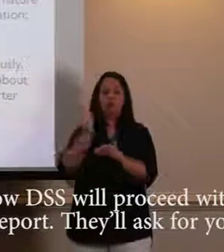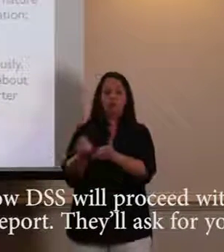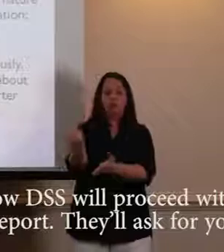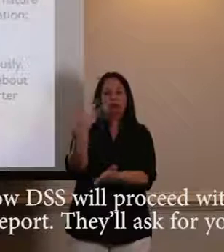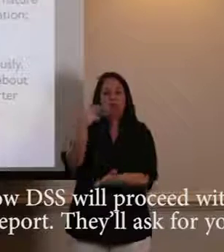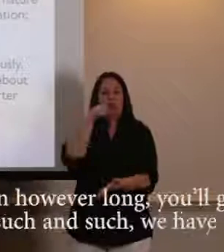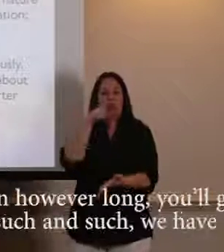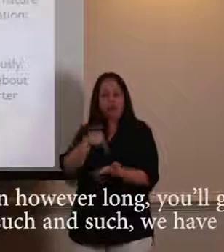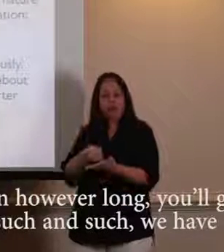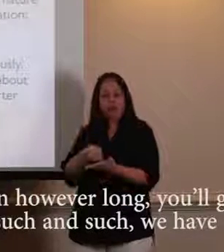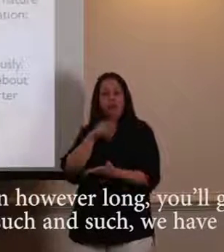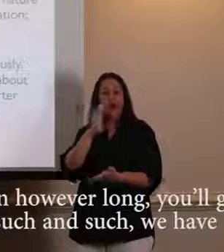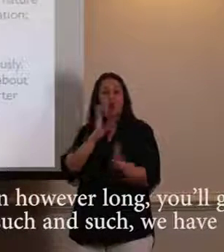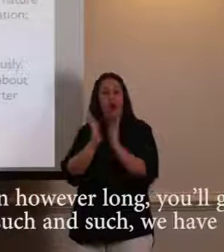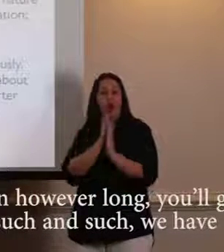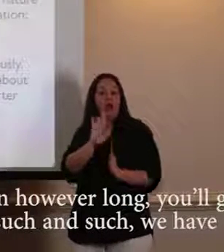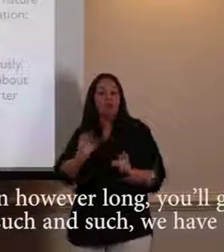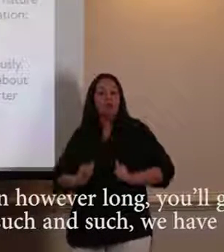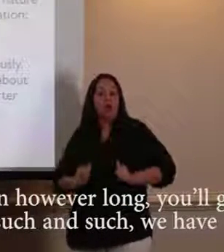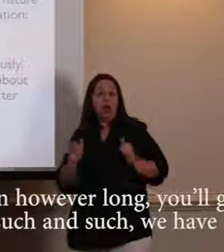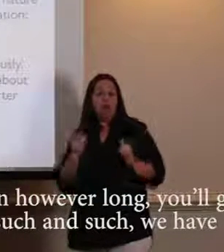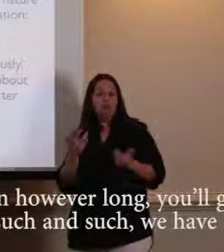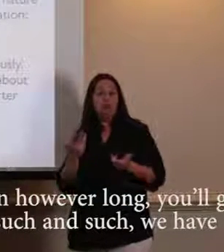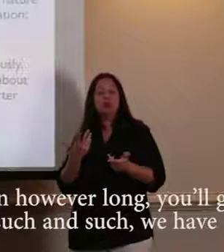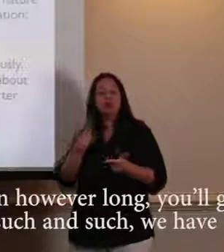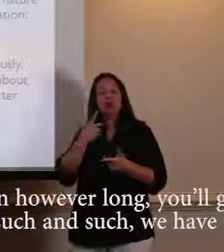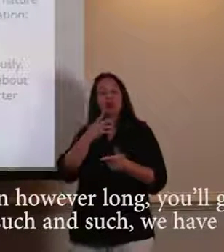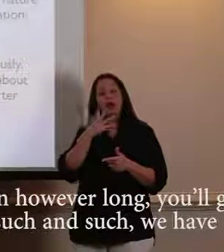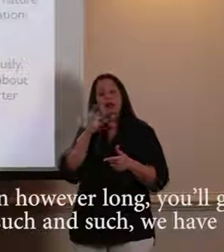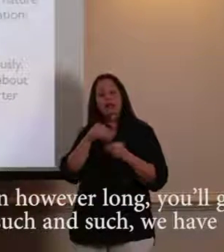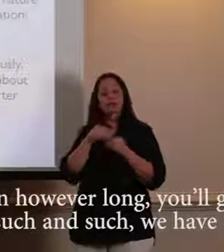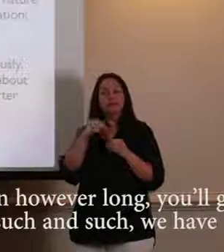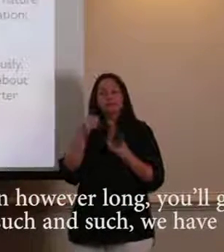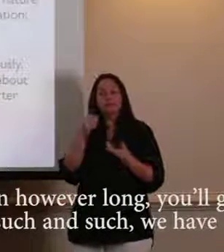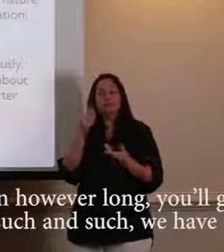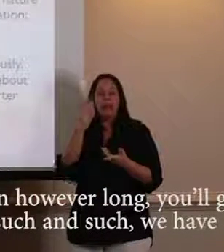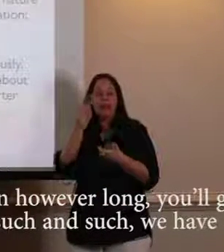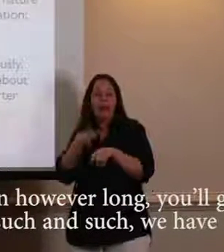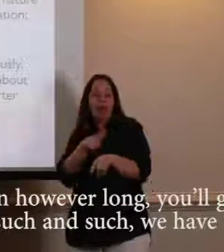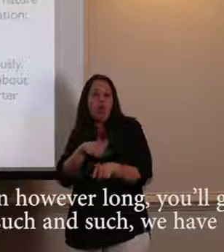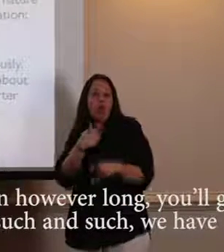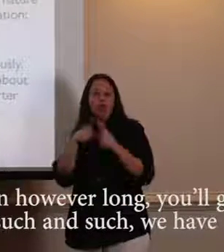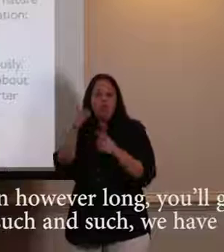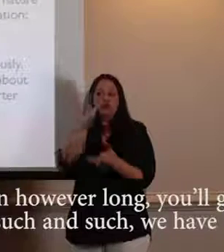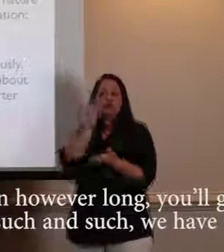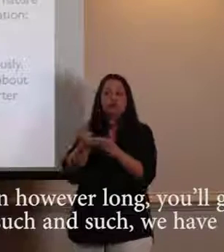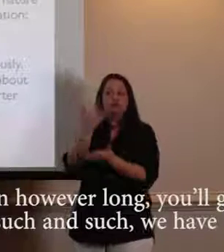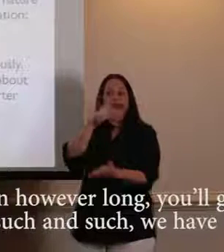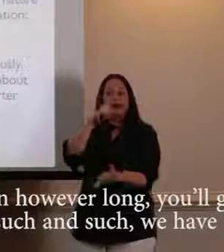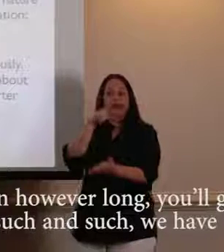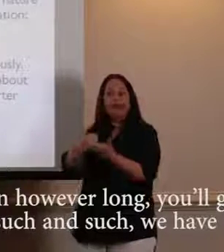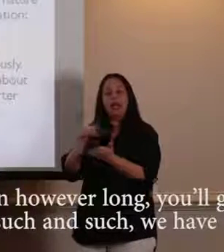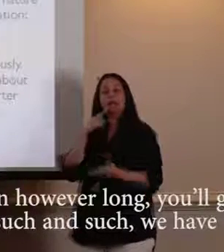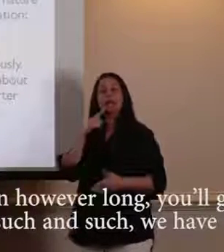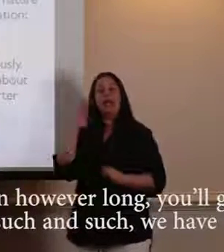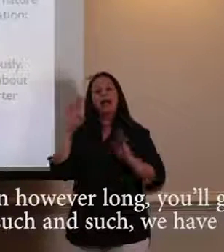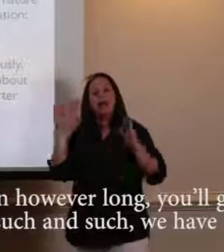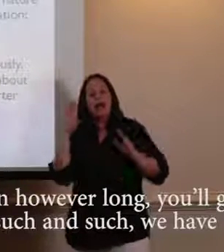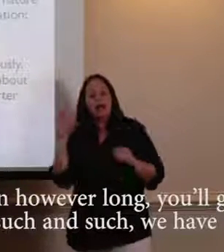they'll ask for your address and stuff, then within however long you'll get a letter from DSS saying, "Dear such and such,